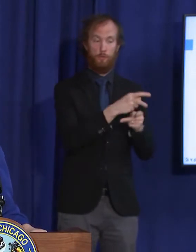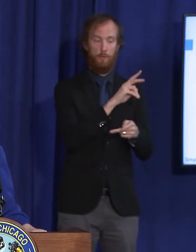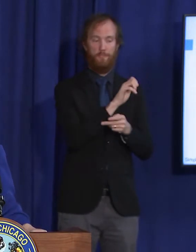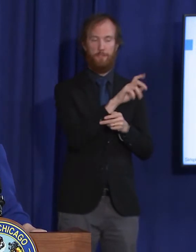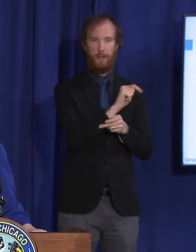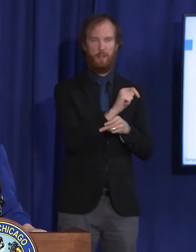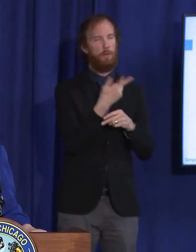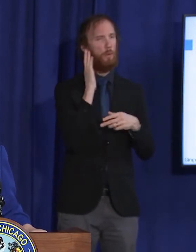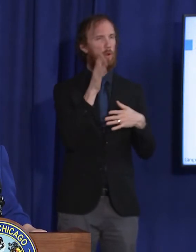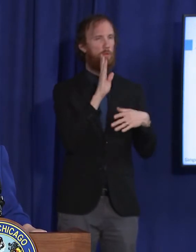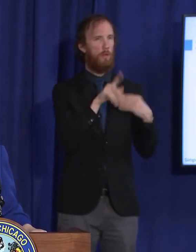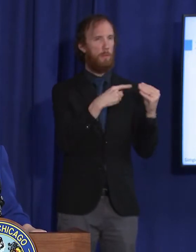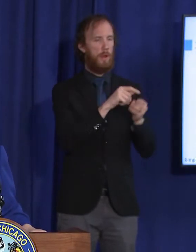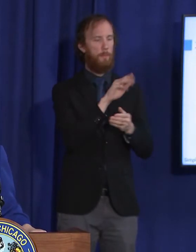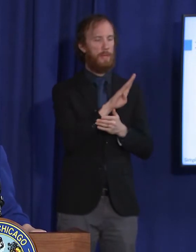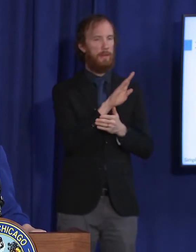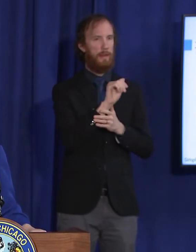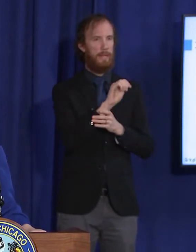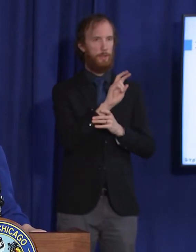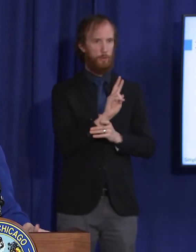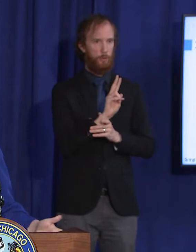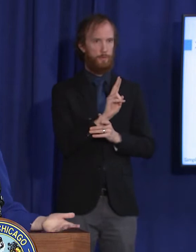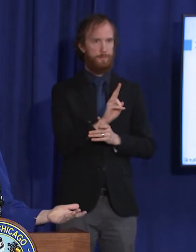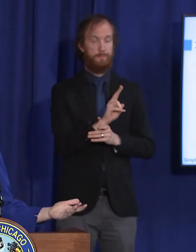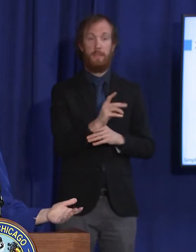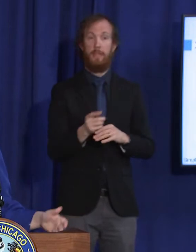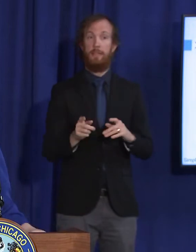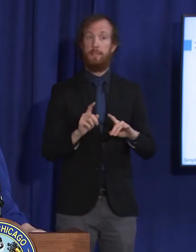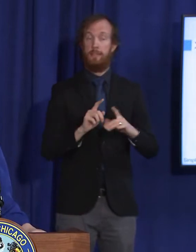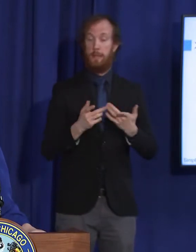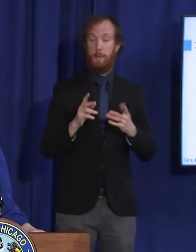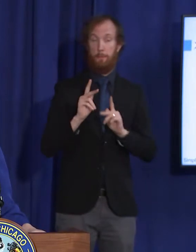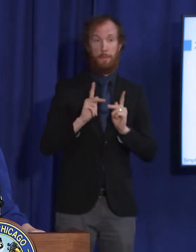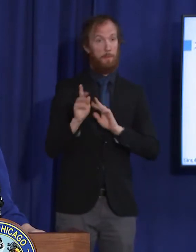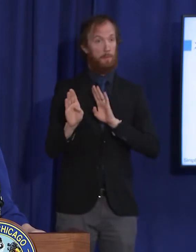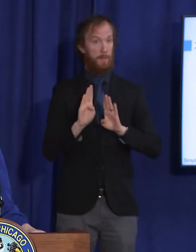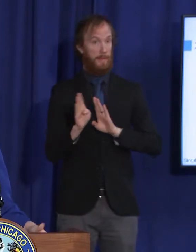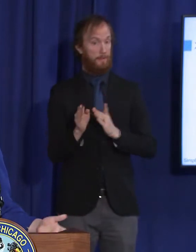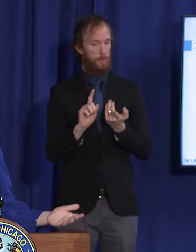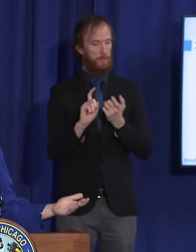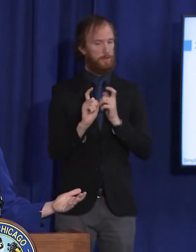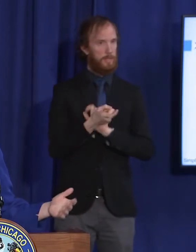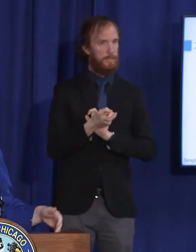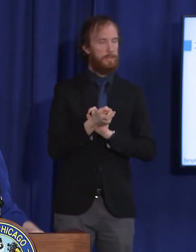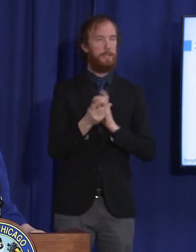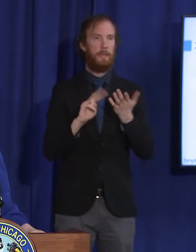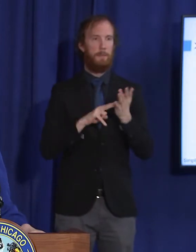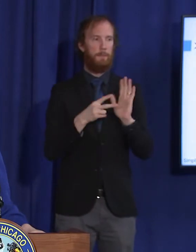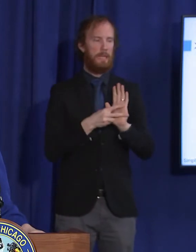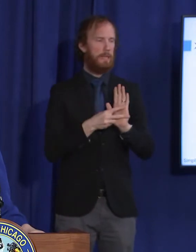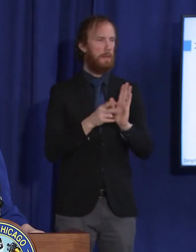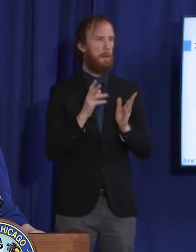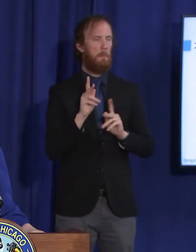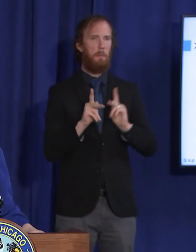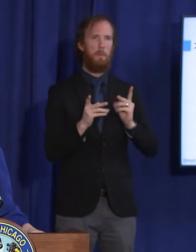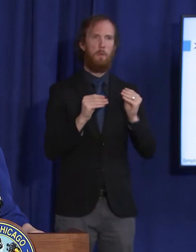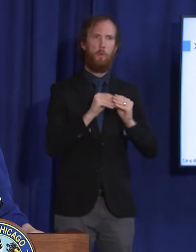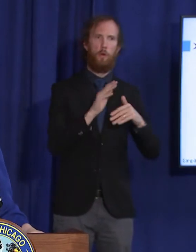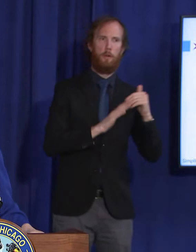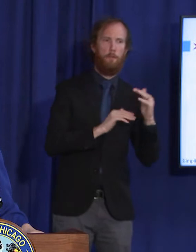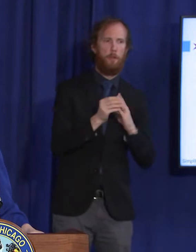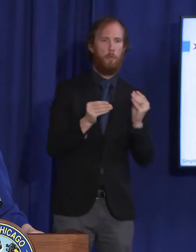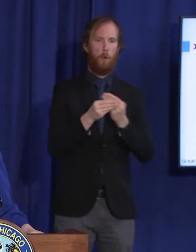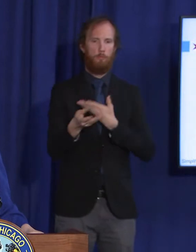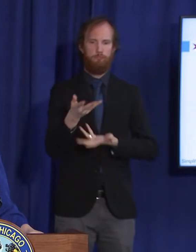Omicron, changing behavior as people feel comfortable, as people have more interactions, and